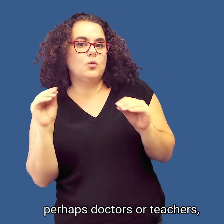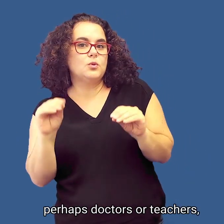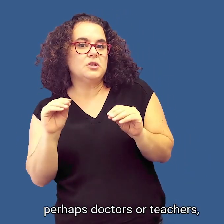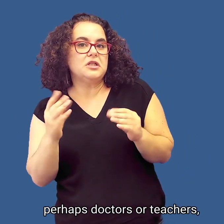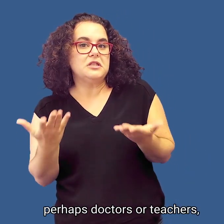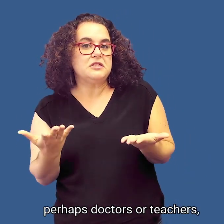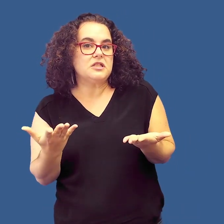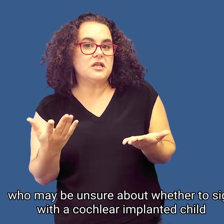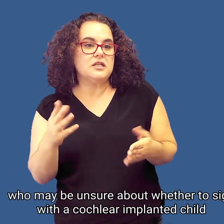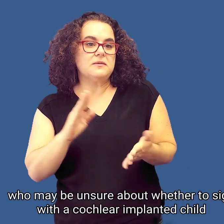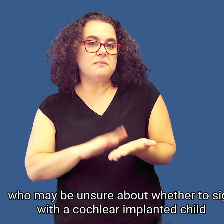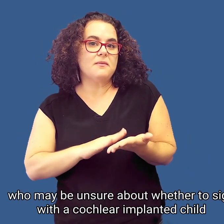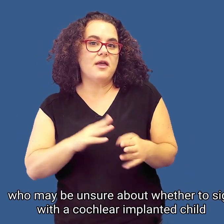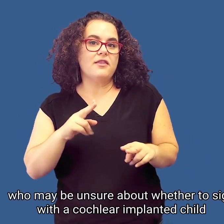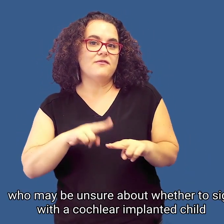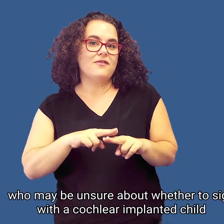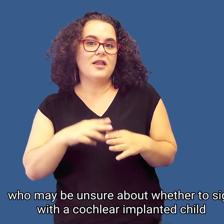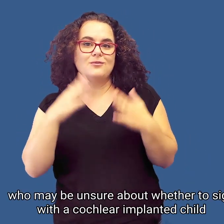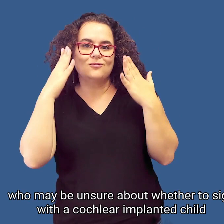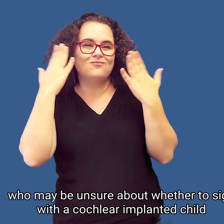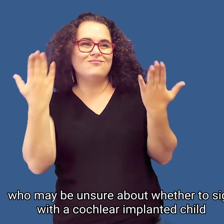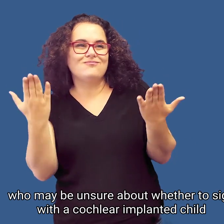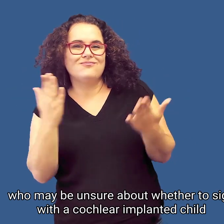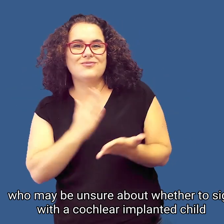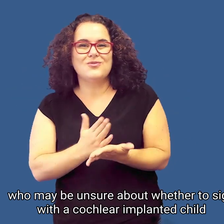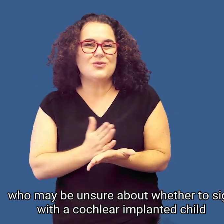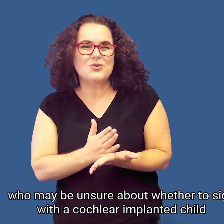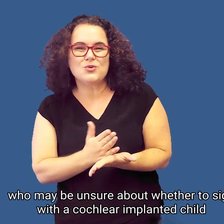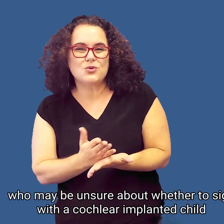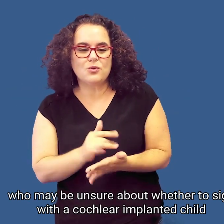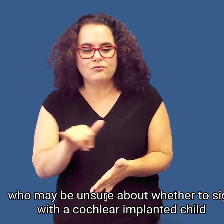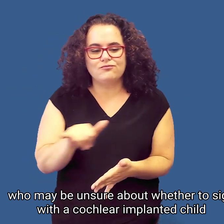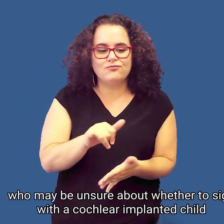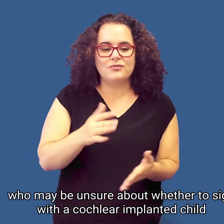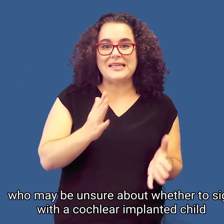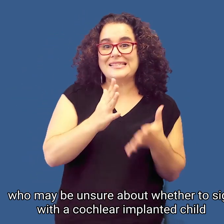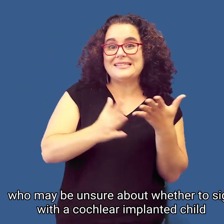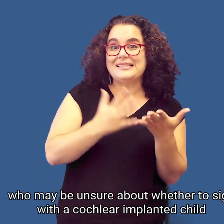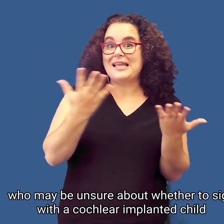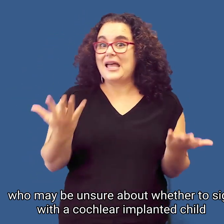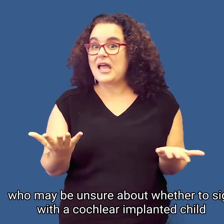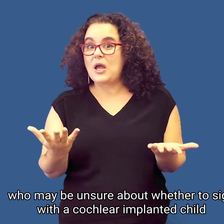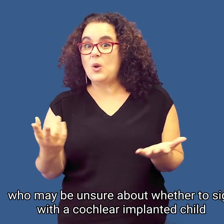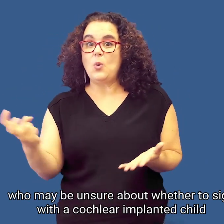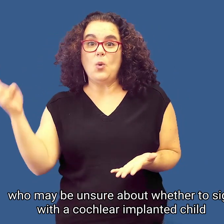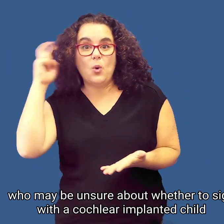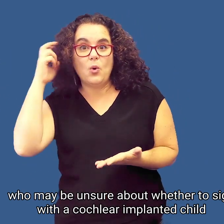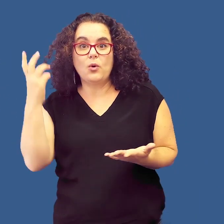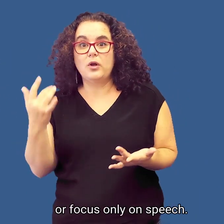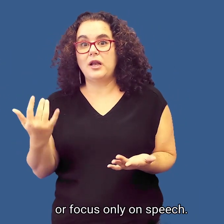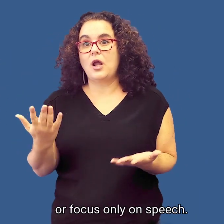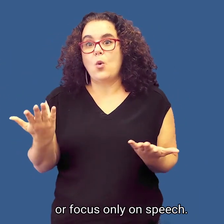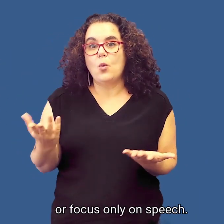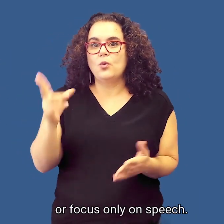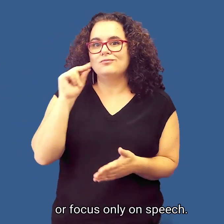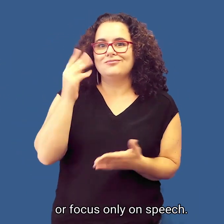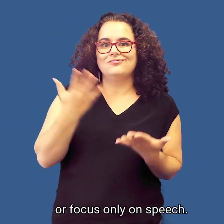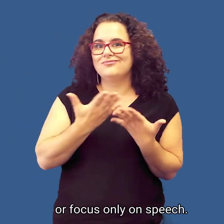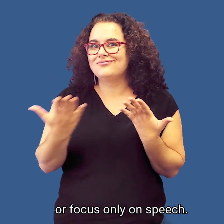teachers who may be unsure about whether to sign with a cochlear implanted child or focus only on